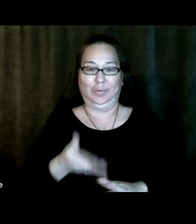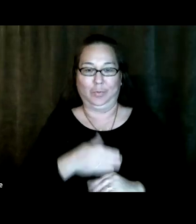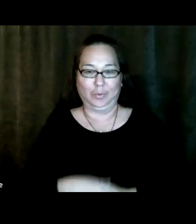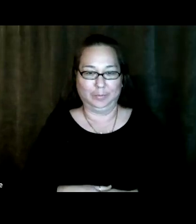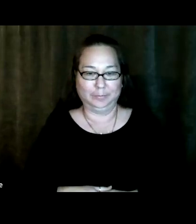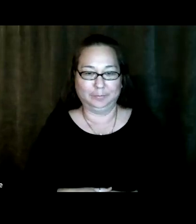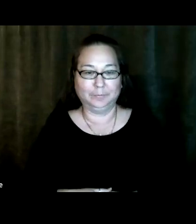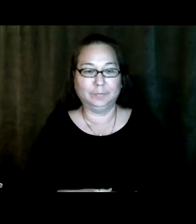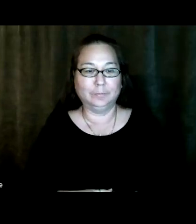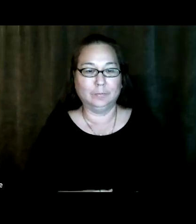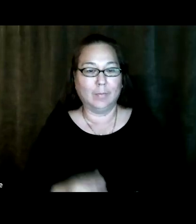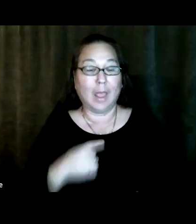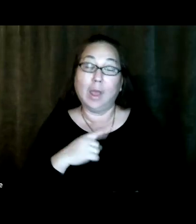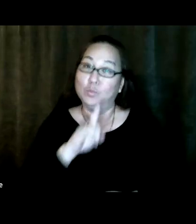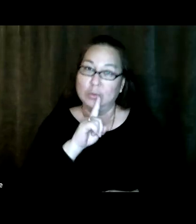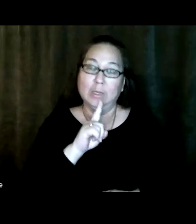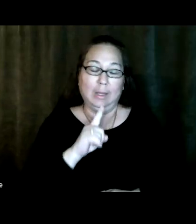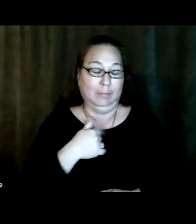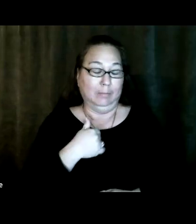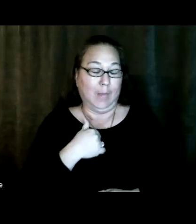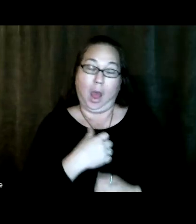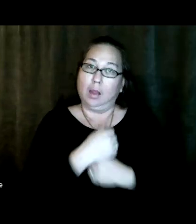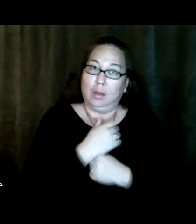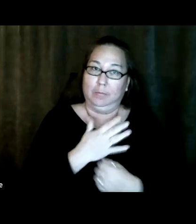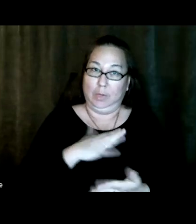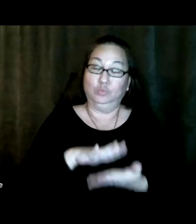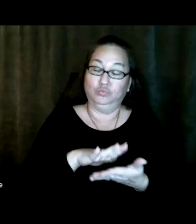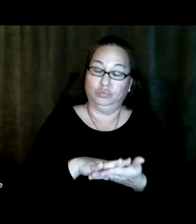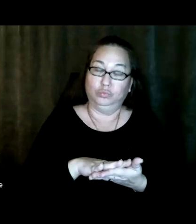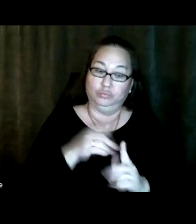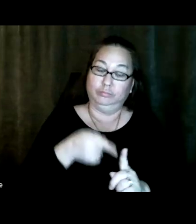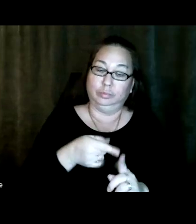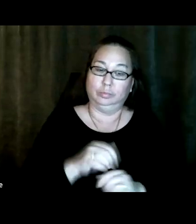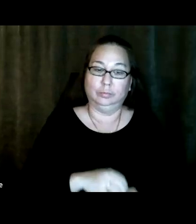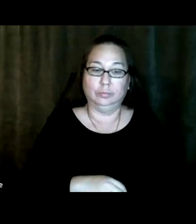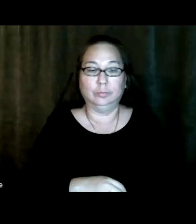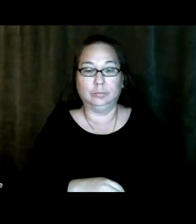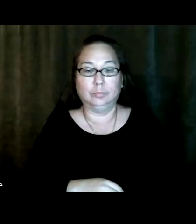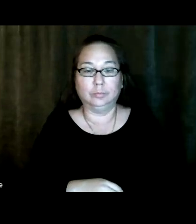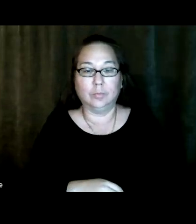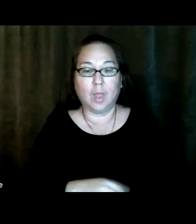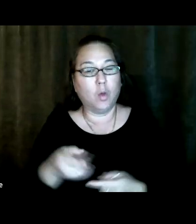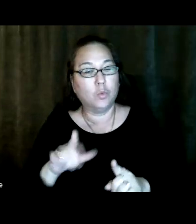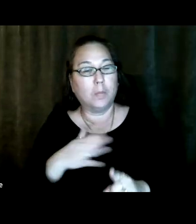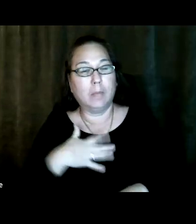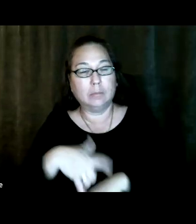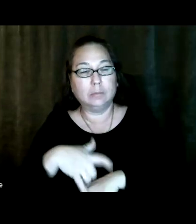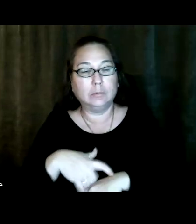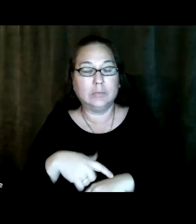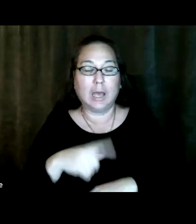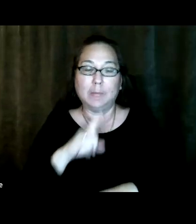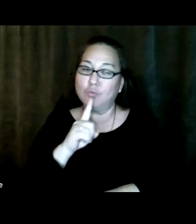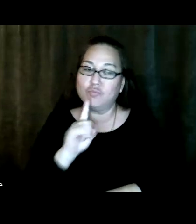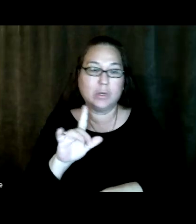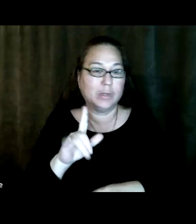During my time, I've spearheaded classroom and school-wide engagement initiatives, fortified relationships